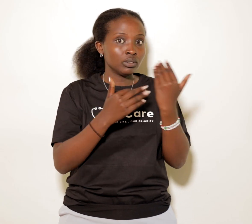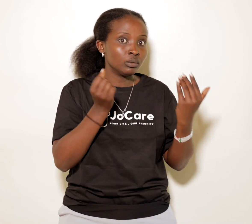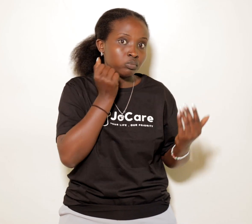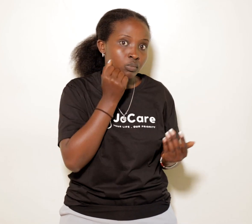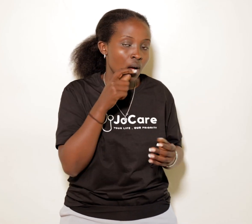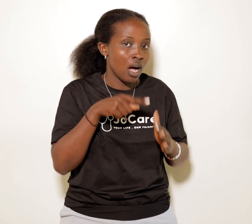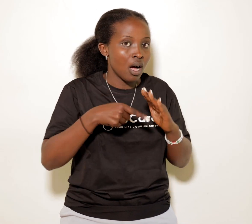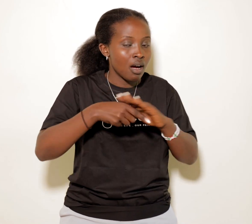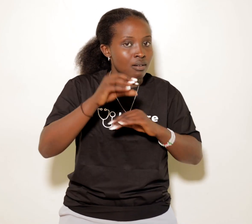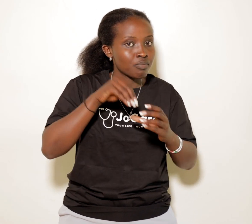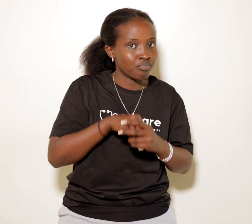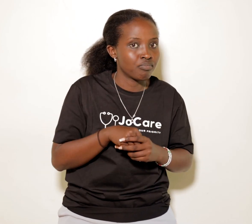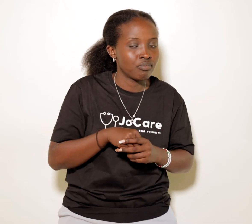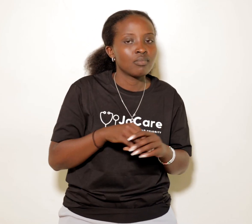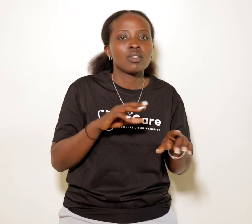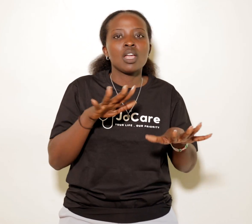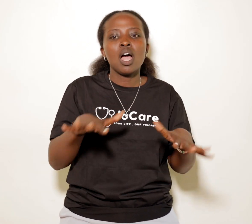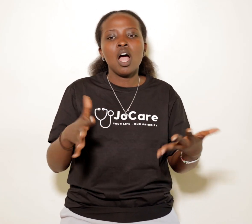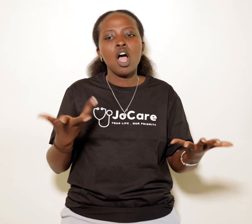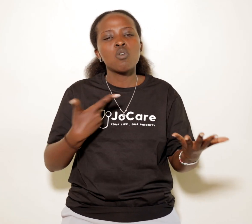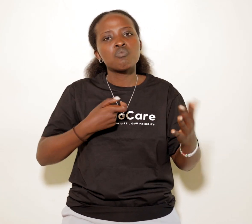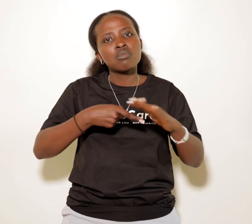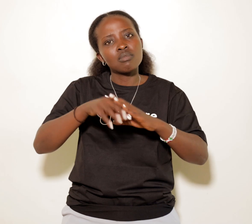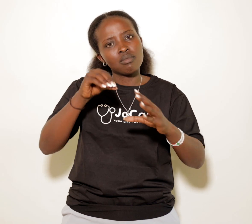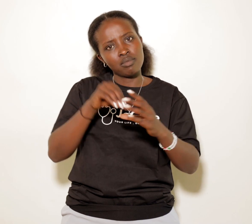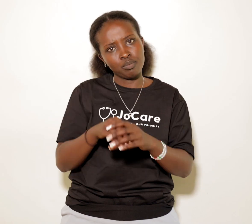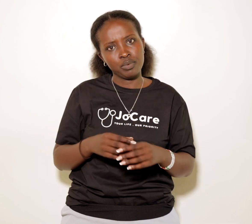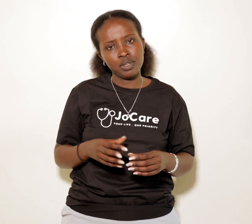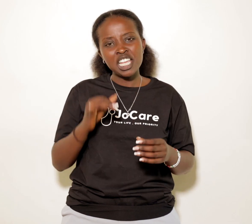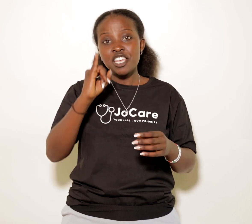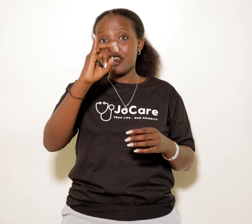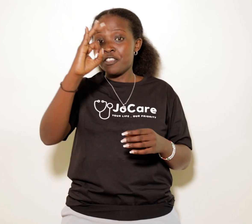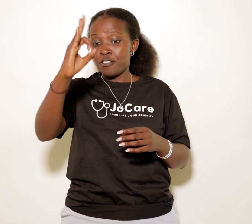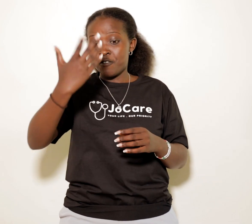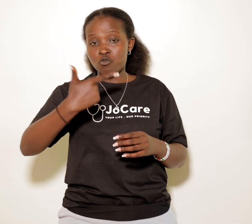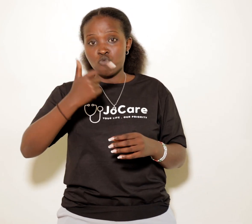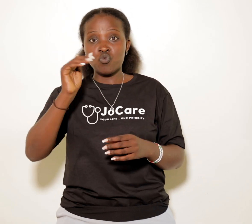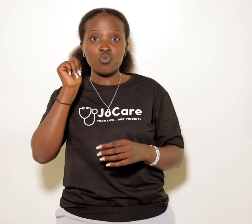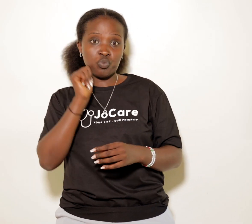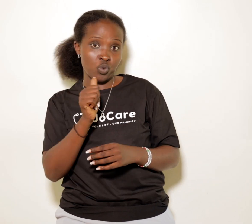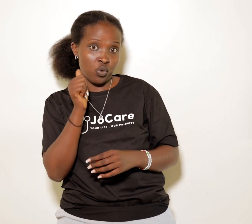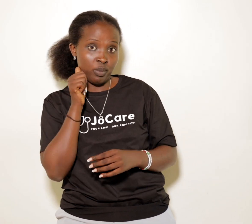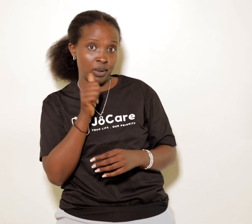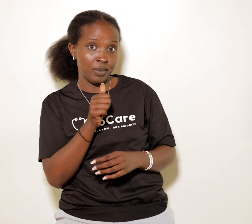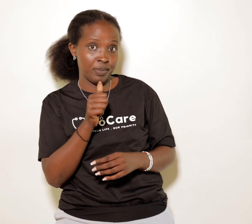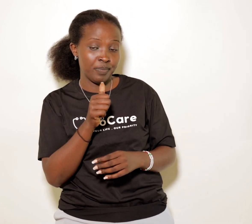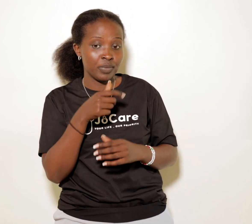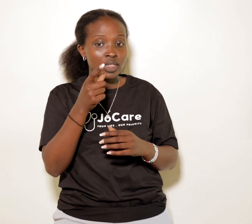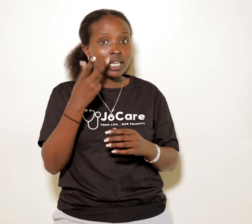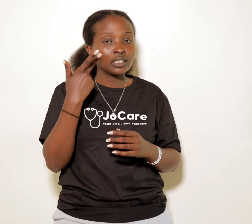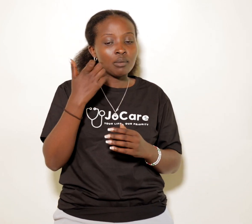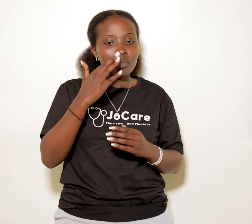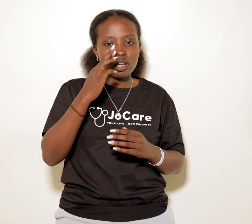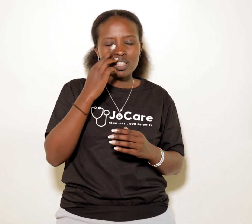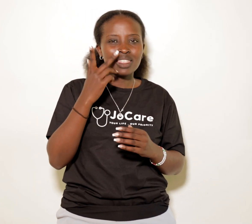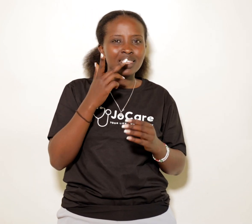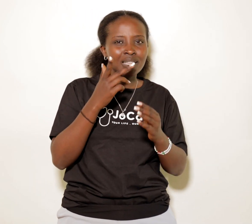about the genital organ, how it functions. If you are a girl, the puberty